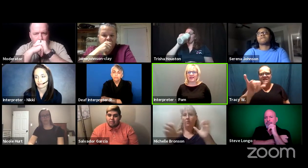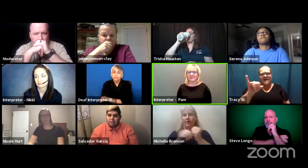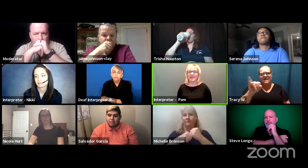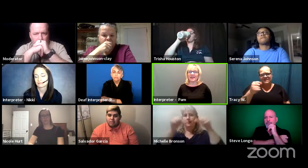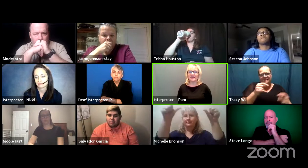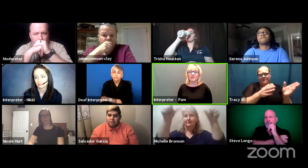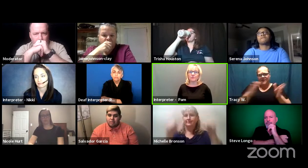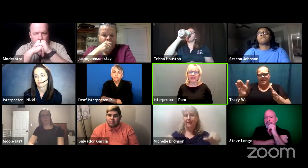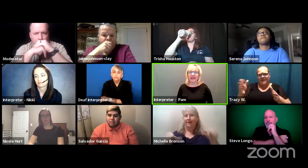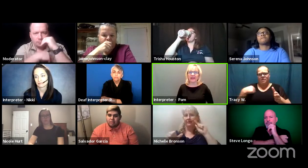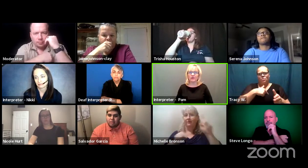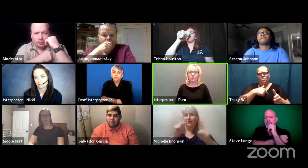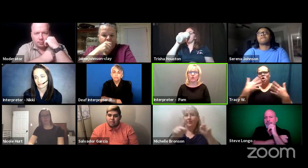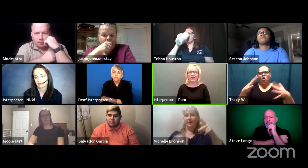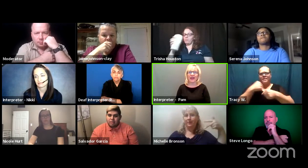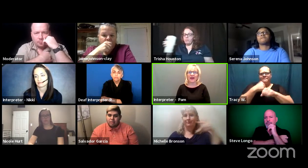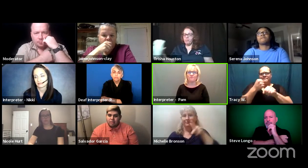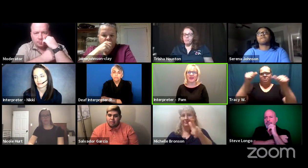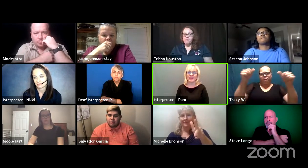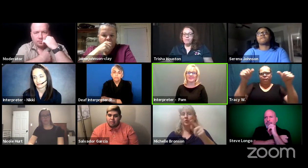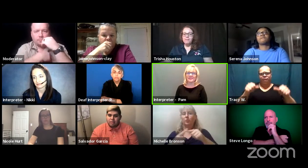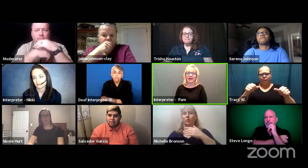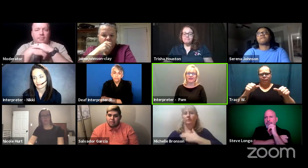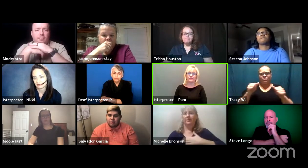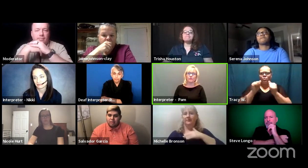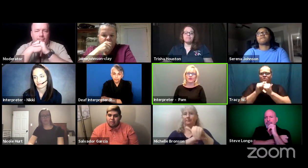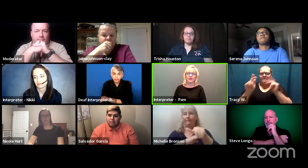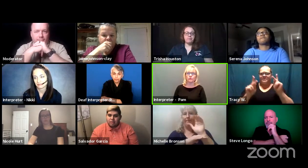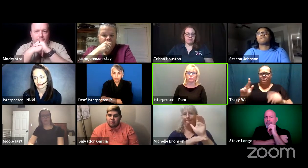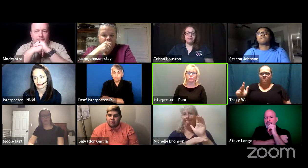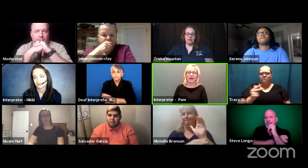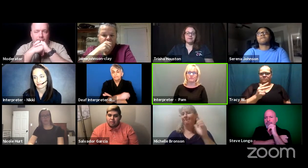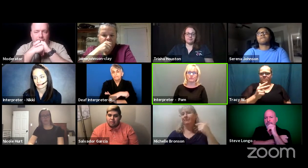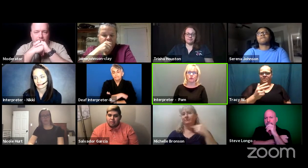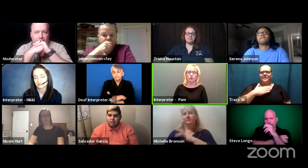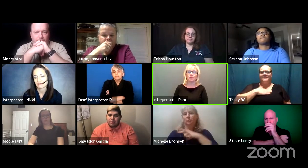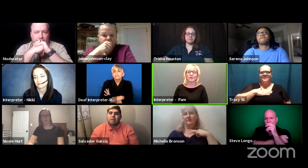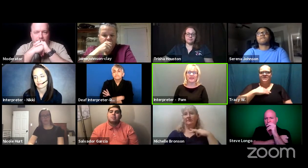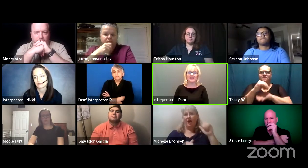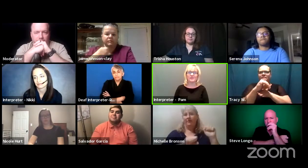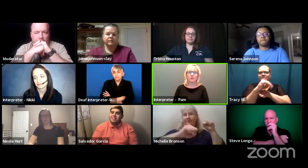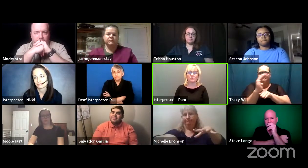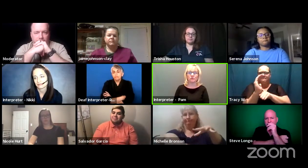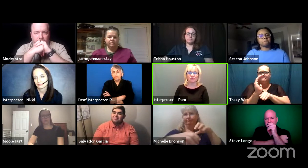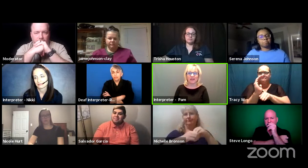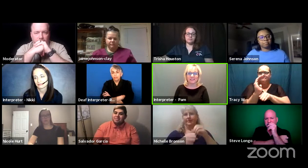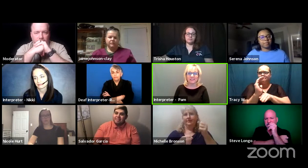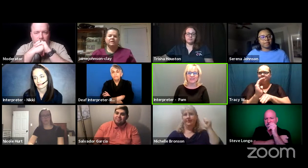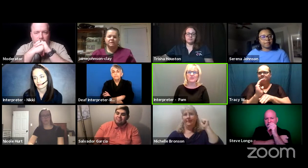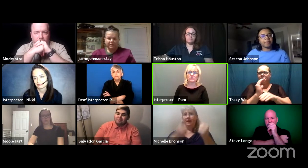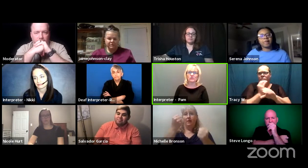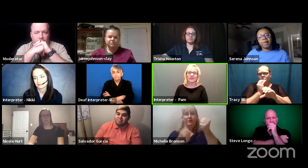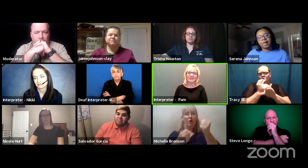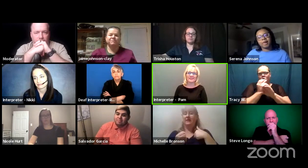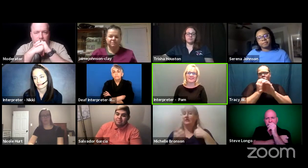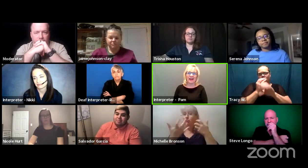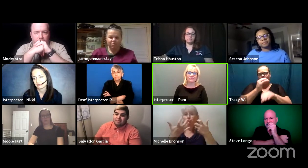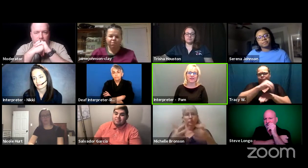Yes, that is the plan. We have made a sign for people to drive through. Please pop your trunks so that the staff